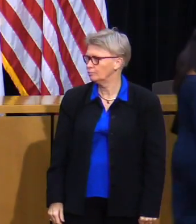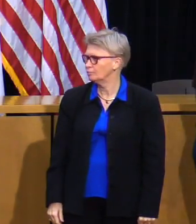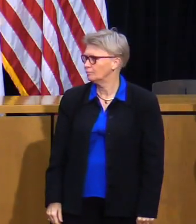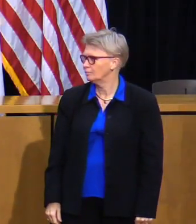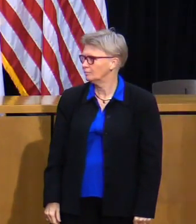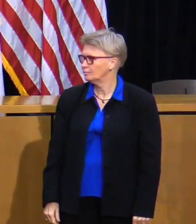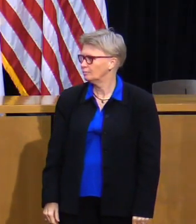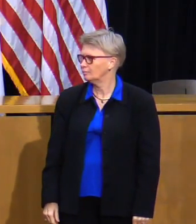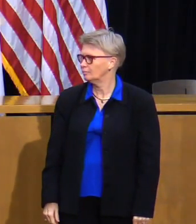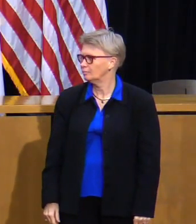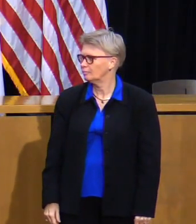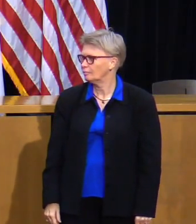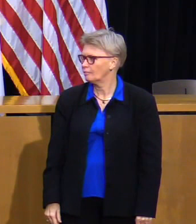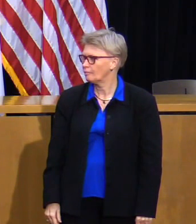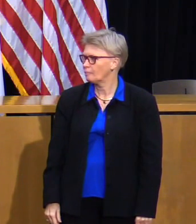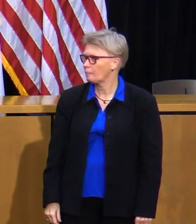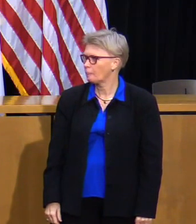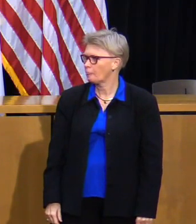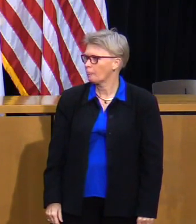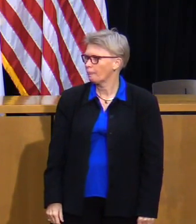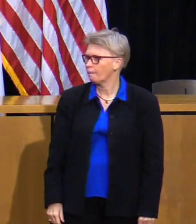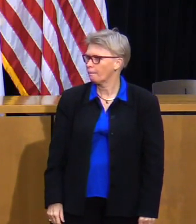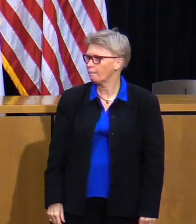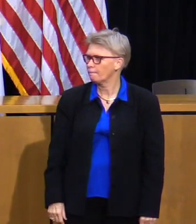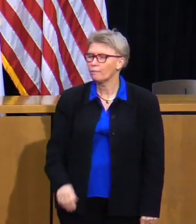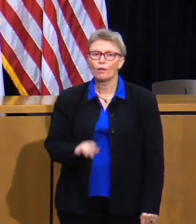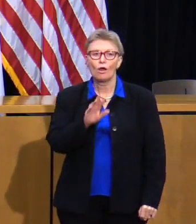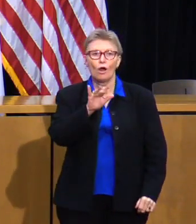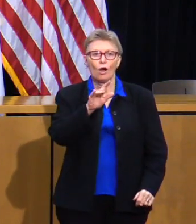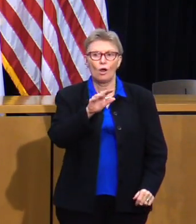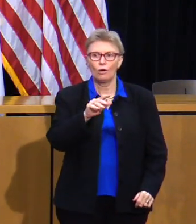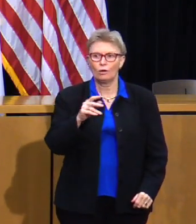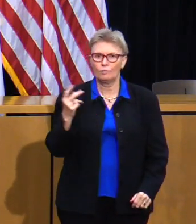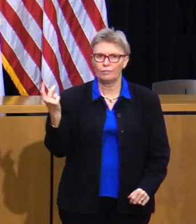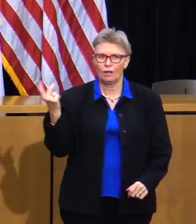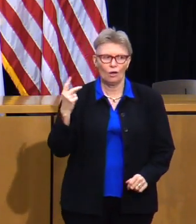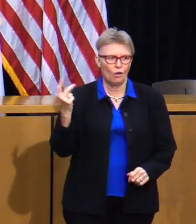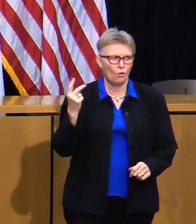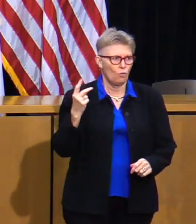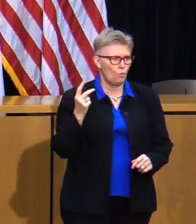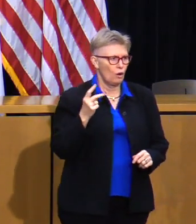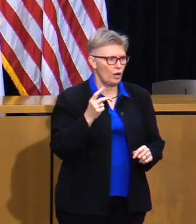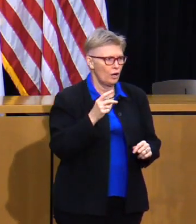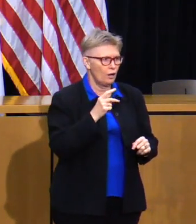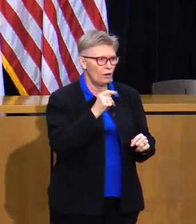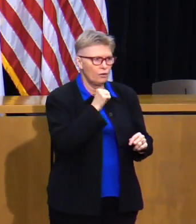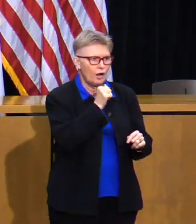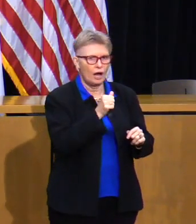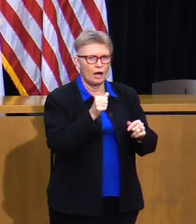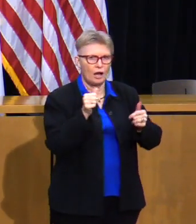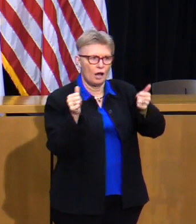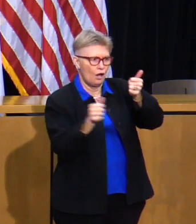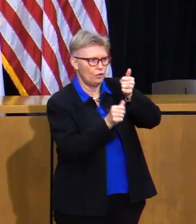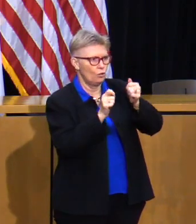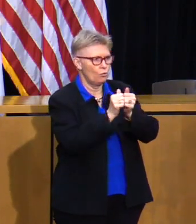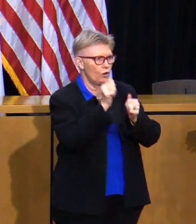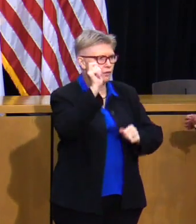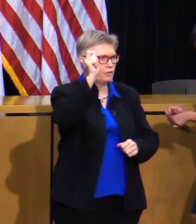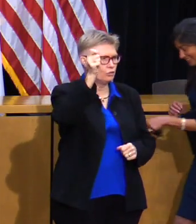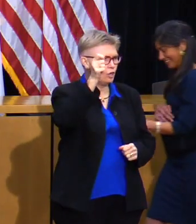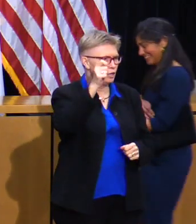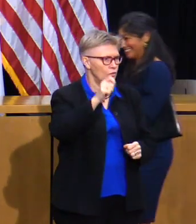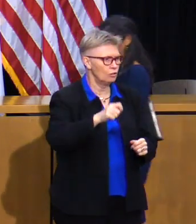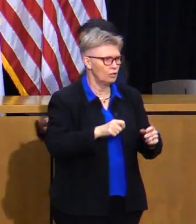Start on topic for either of us or for Judge Wendlandt. If I could go back to the